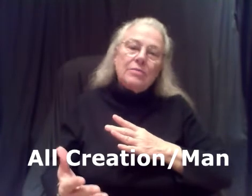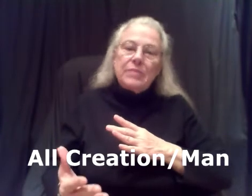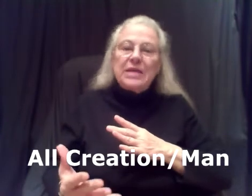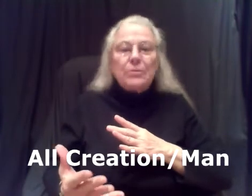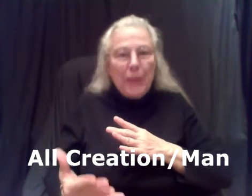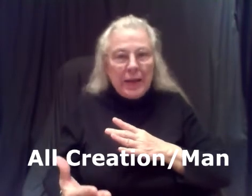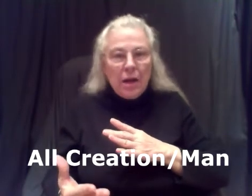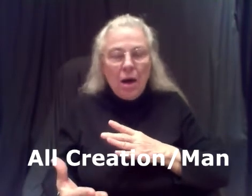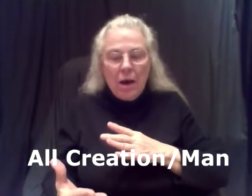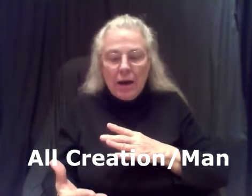it's mankind,